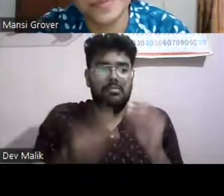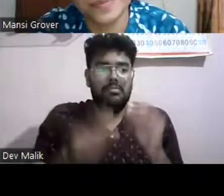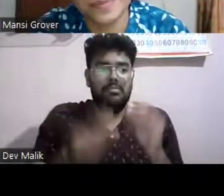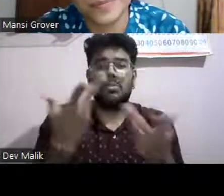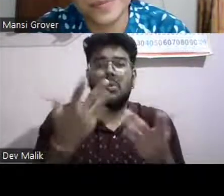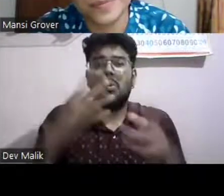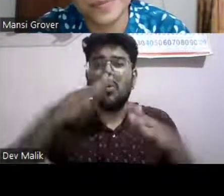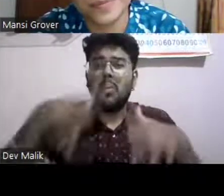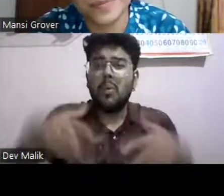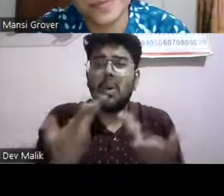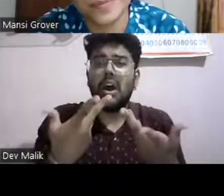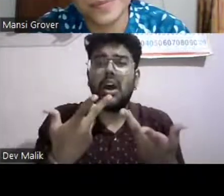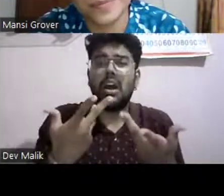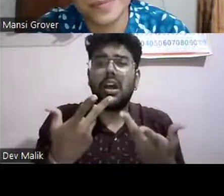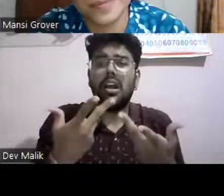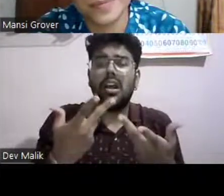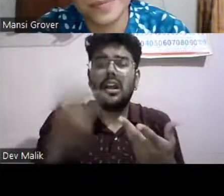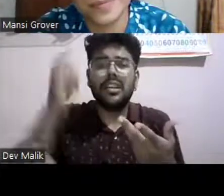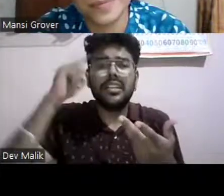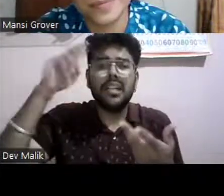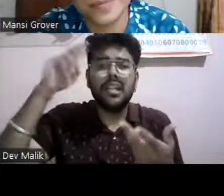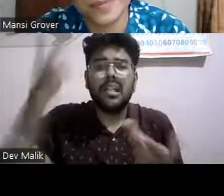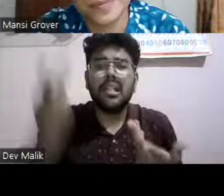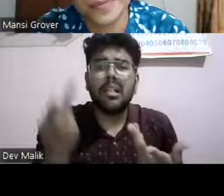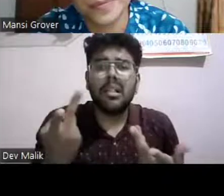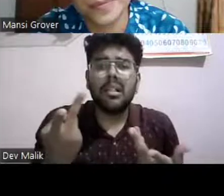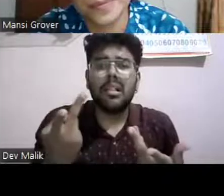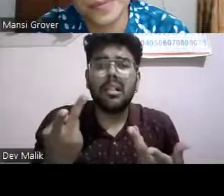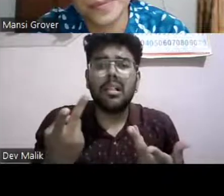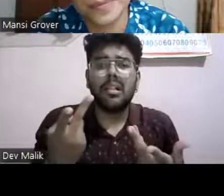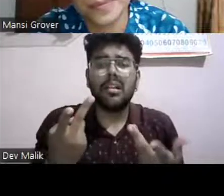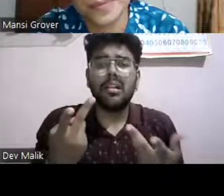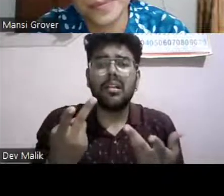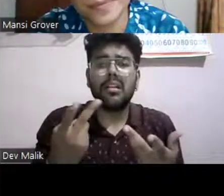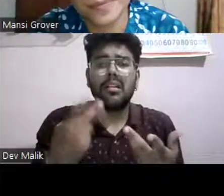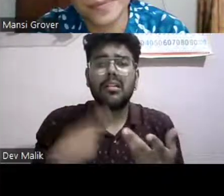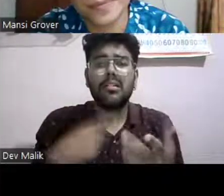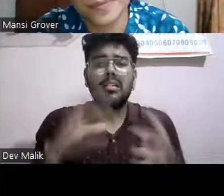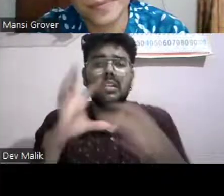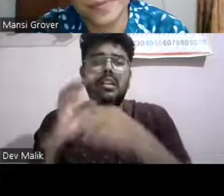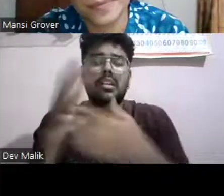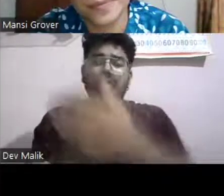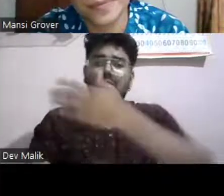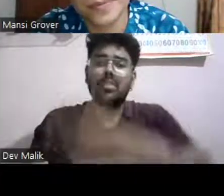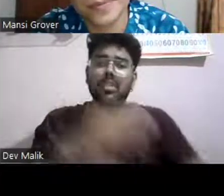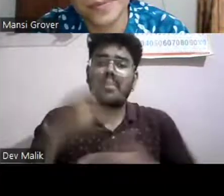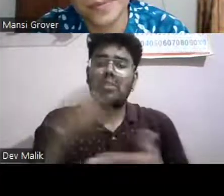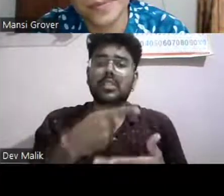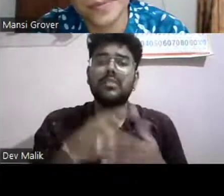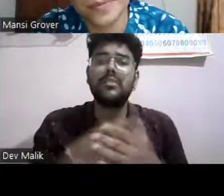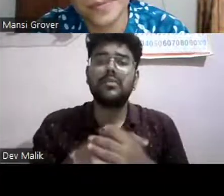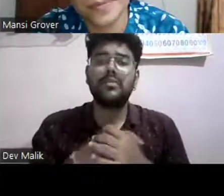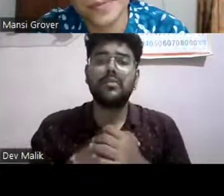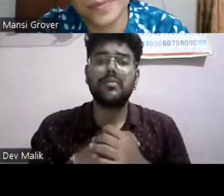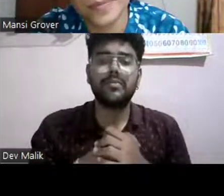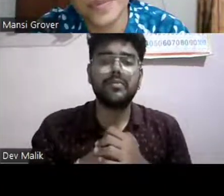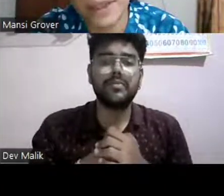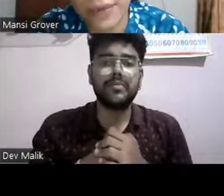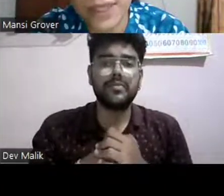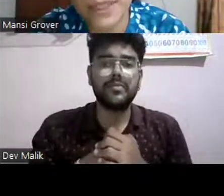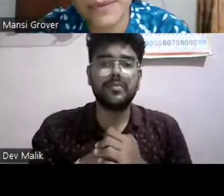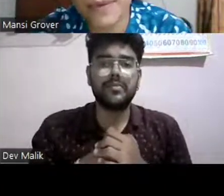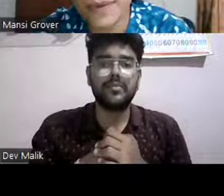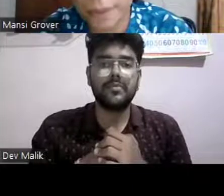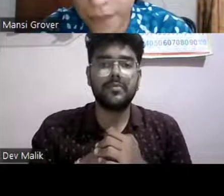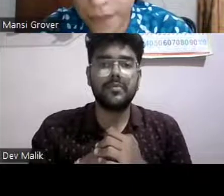why we create a sense of morality in relation to a disabled body. What